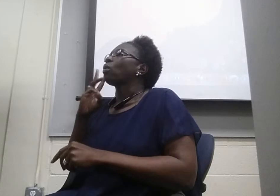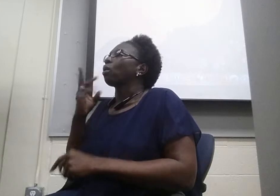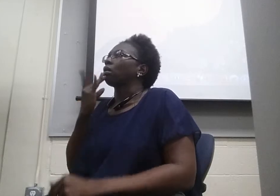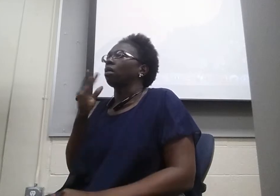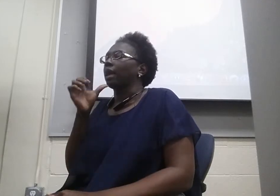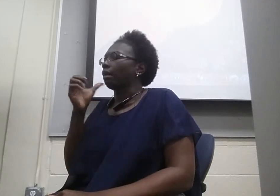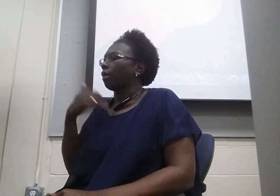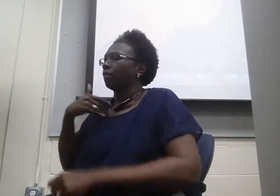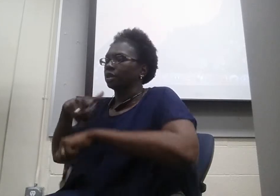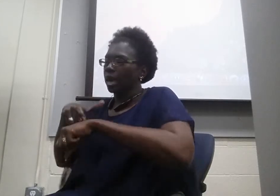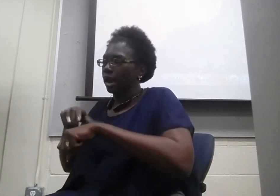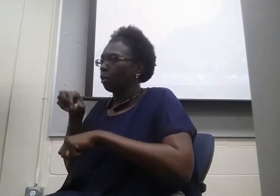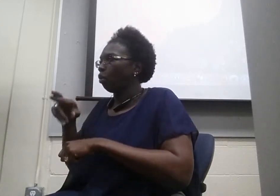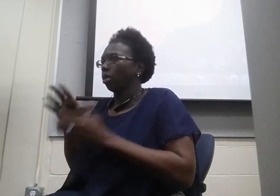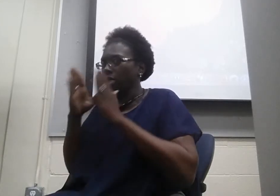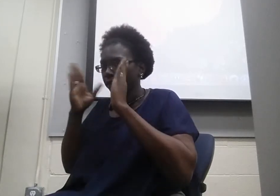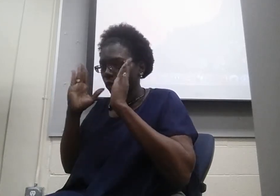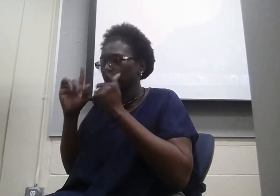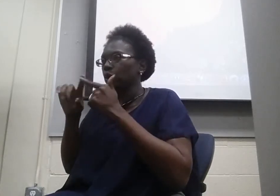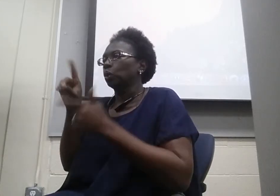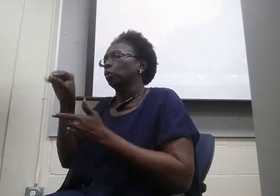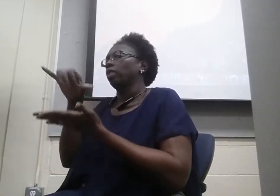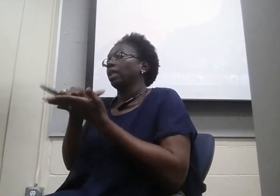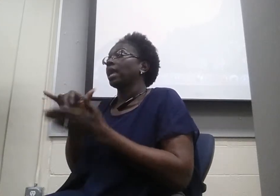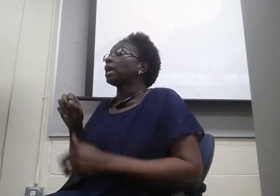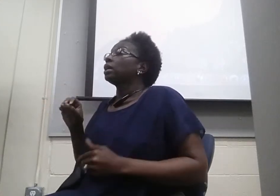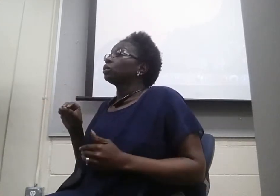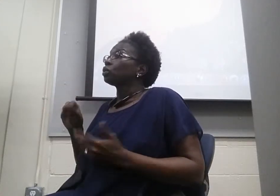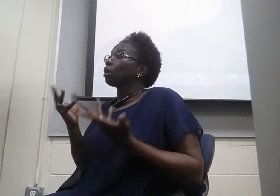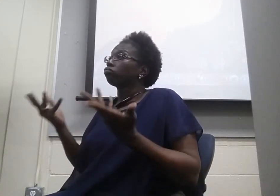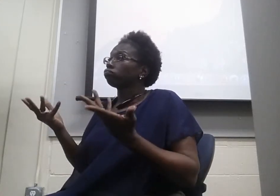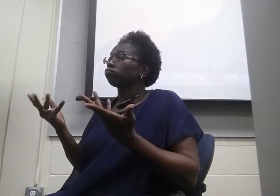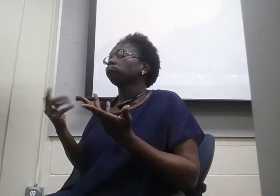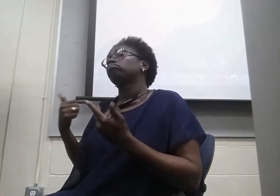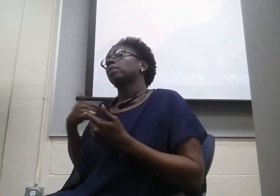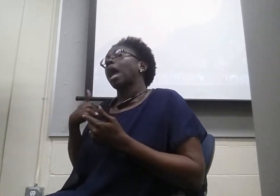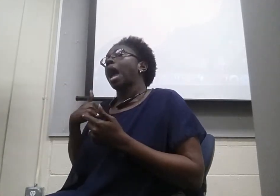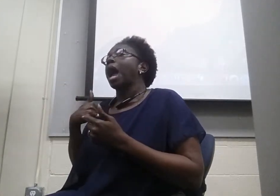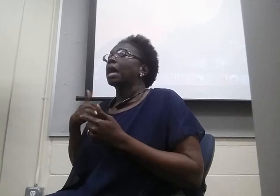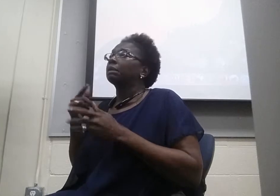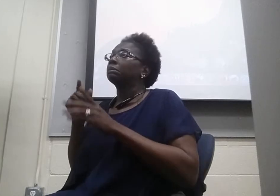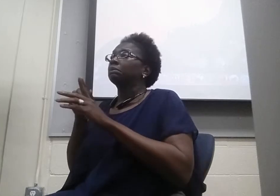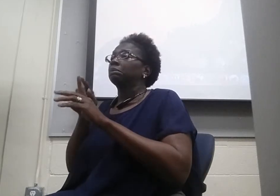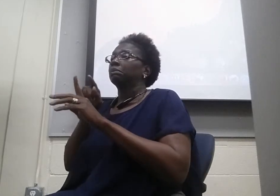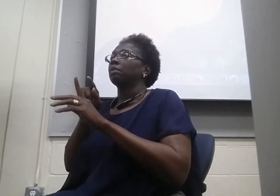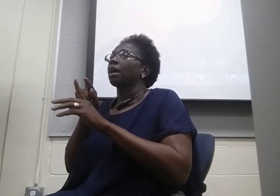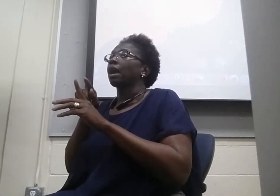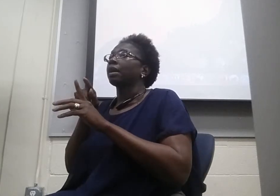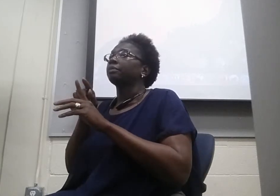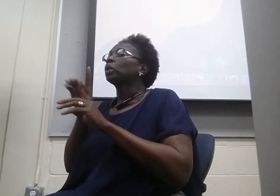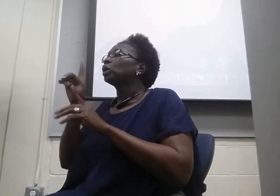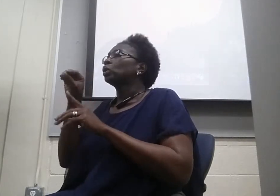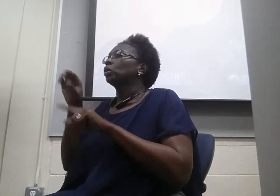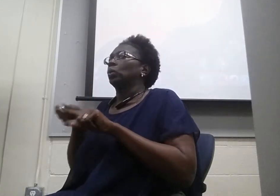do. So I work my little runarounds. So there's a snowman one. Is this a snowman